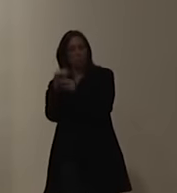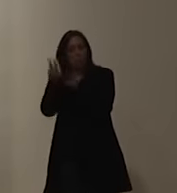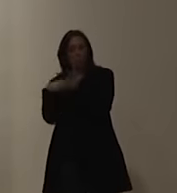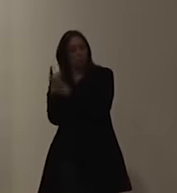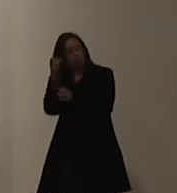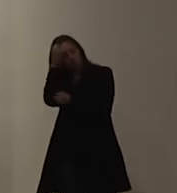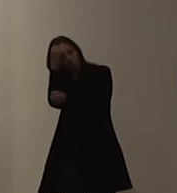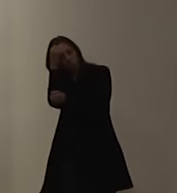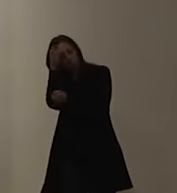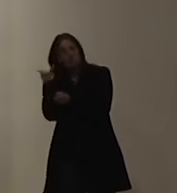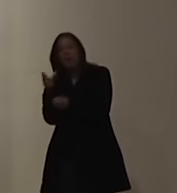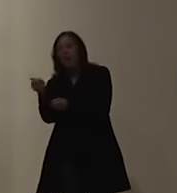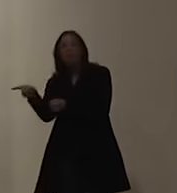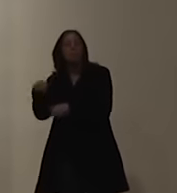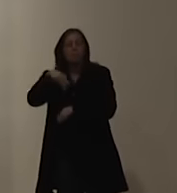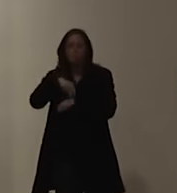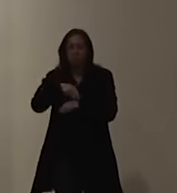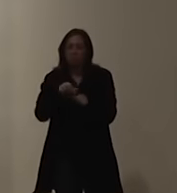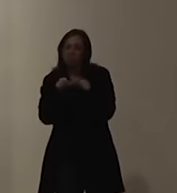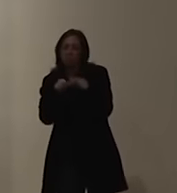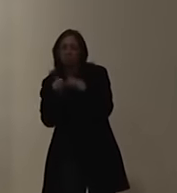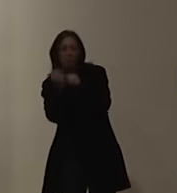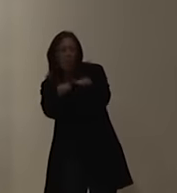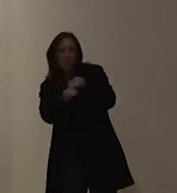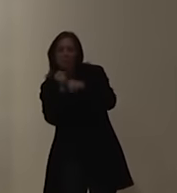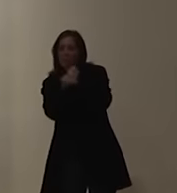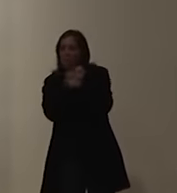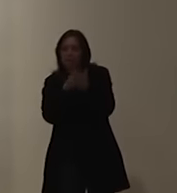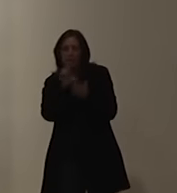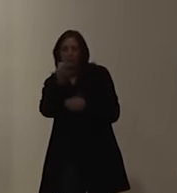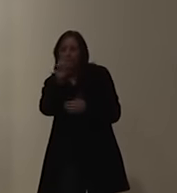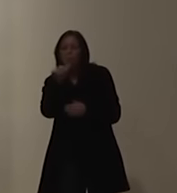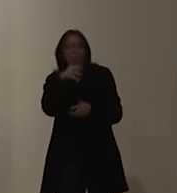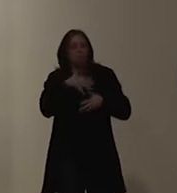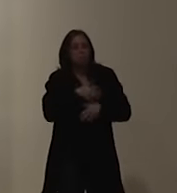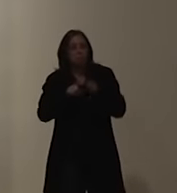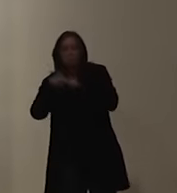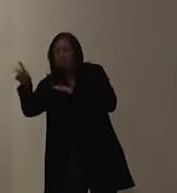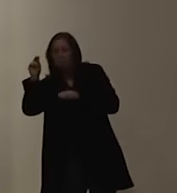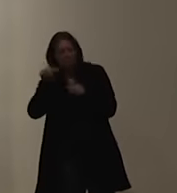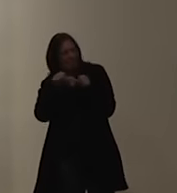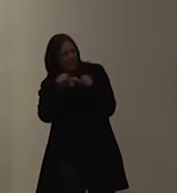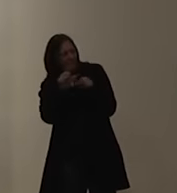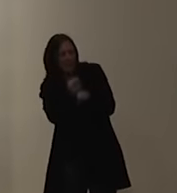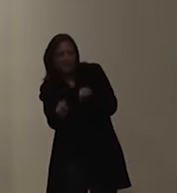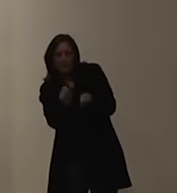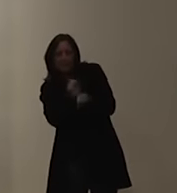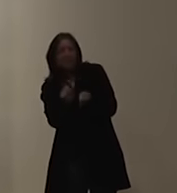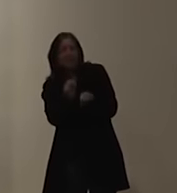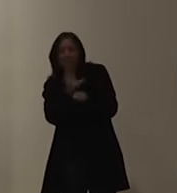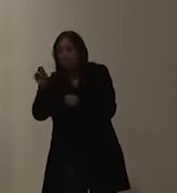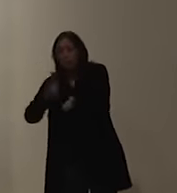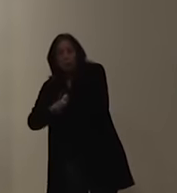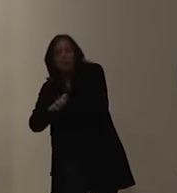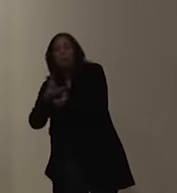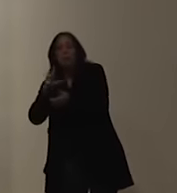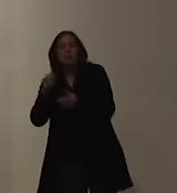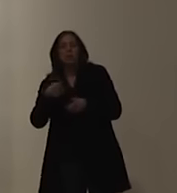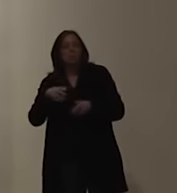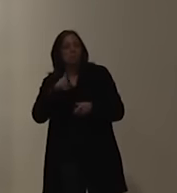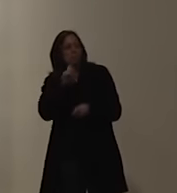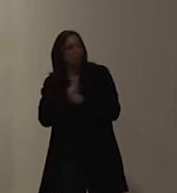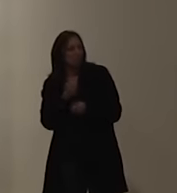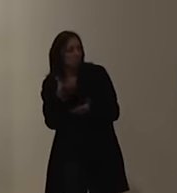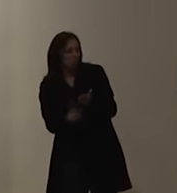mortal peril. And they died, as did their colleagues, their nursing colleagues. The third, I'm happy to tell you, is alive and